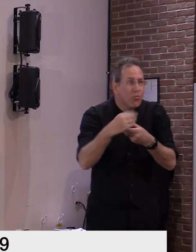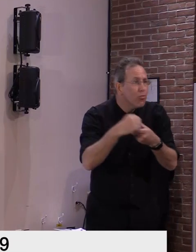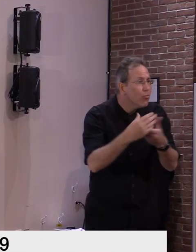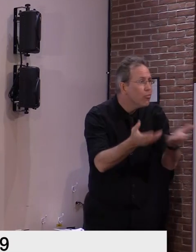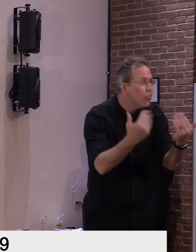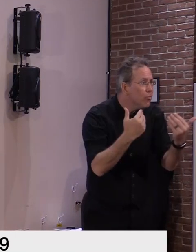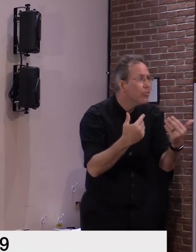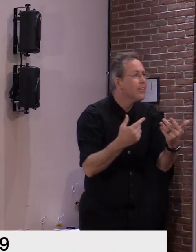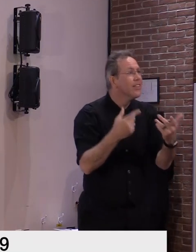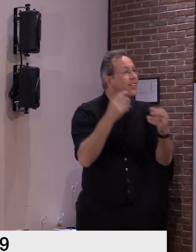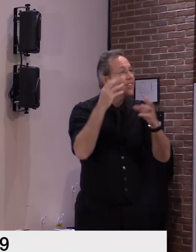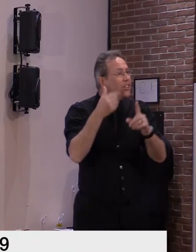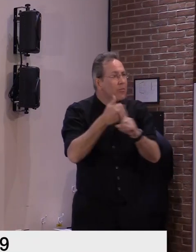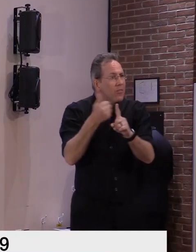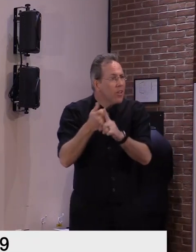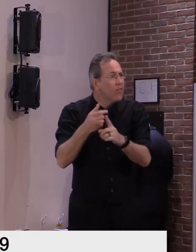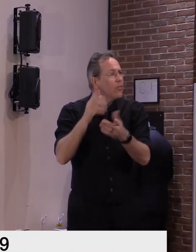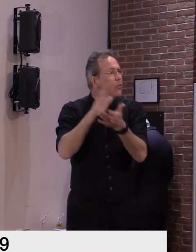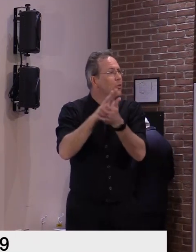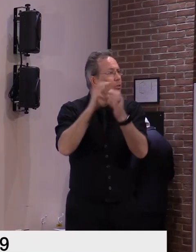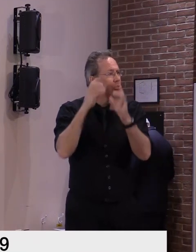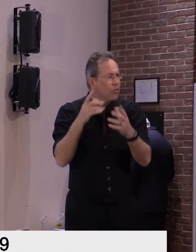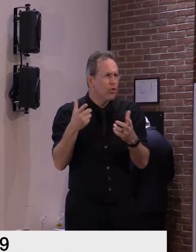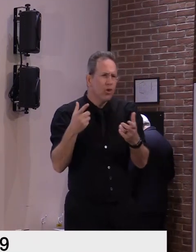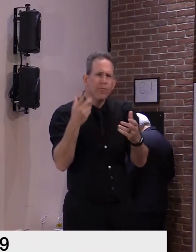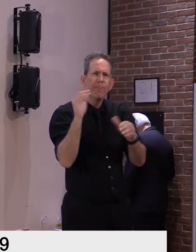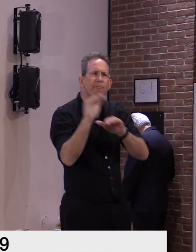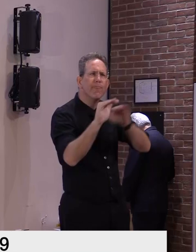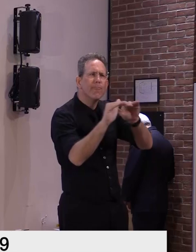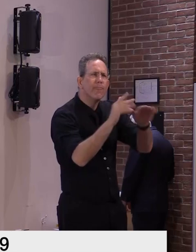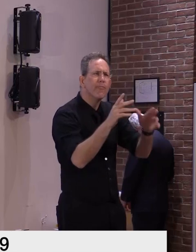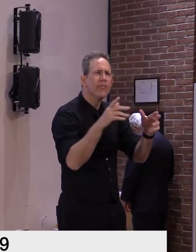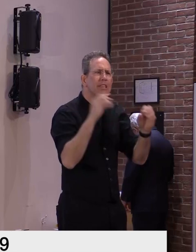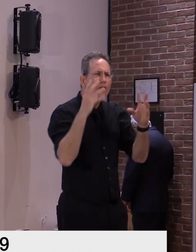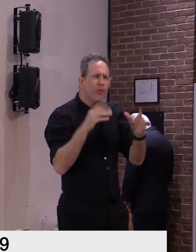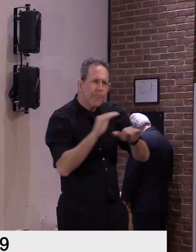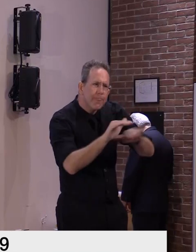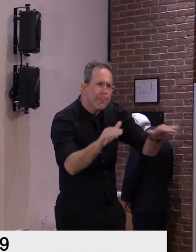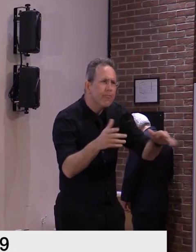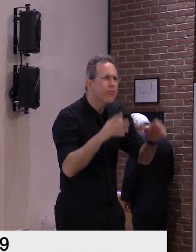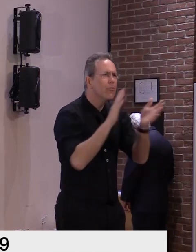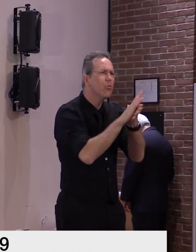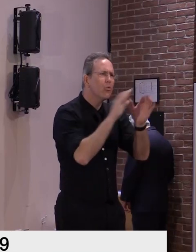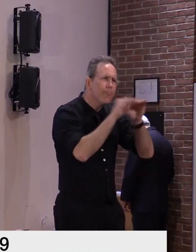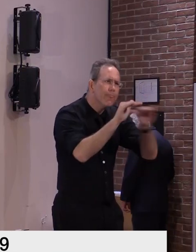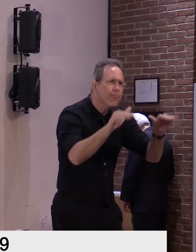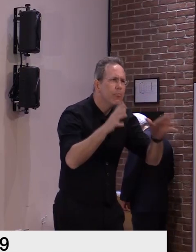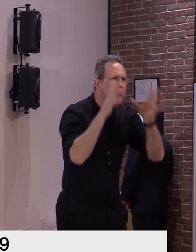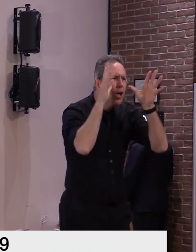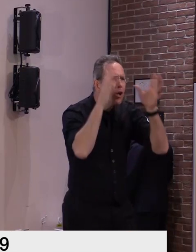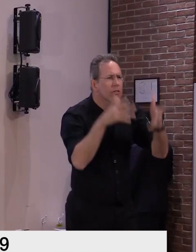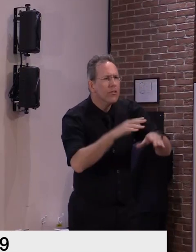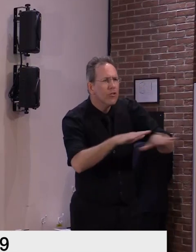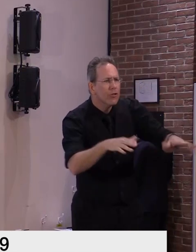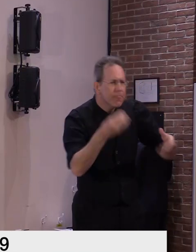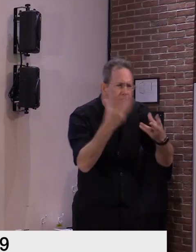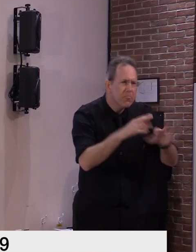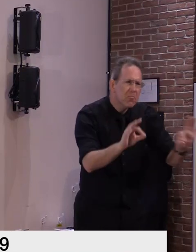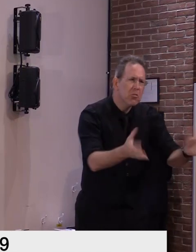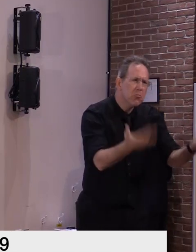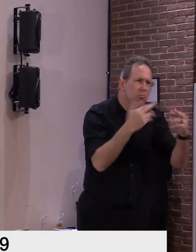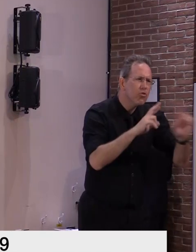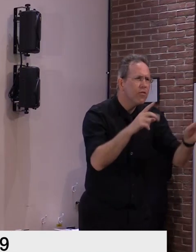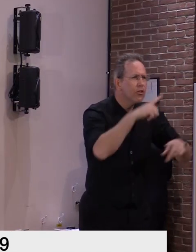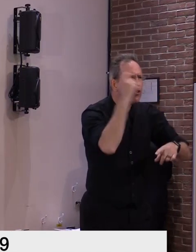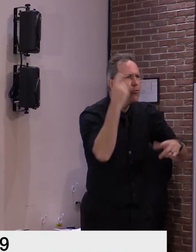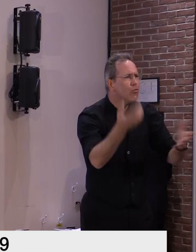leaders. So we can certainly, we're happy to actually message this from a state level, but I also really know that who matters most